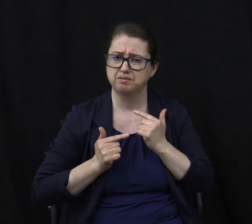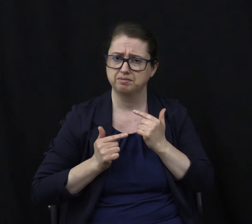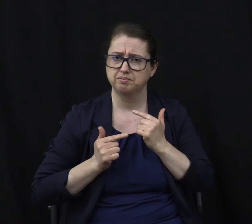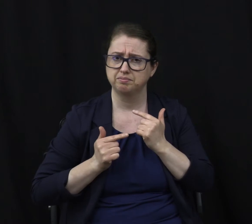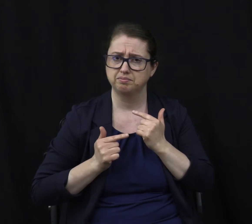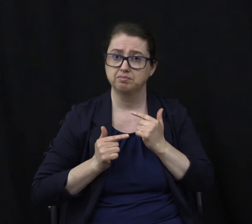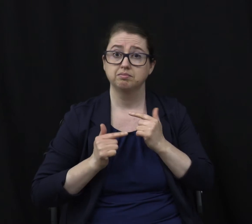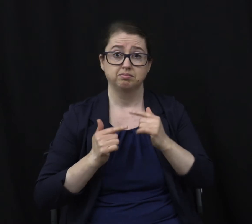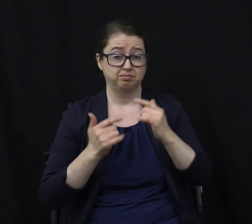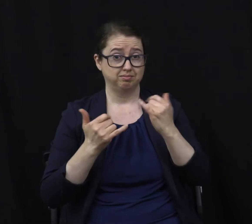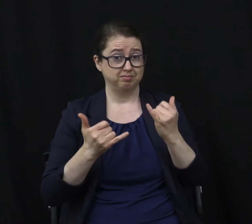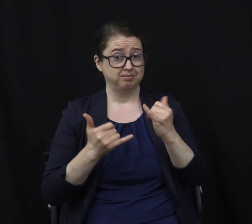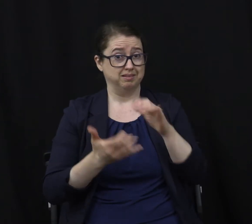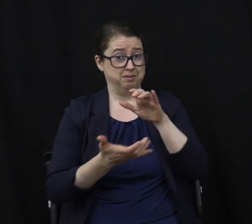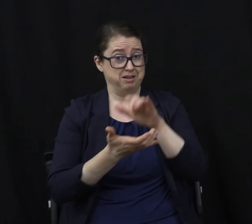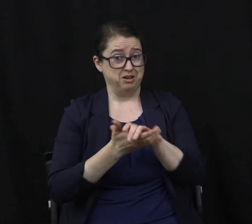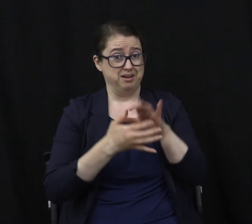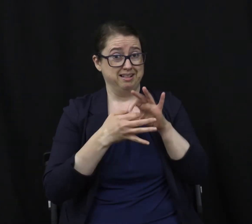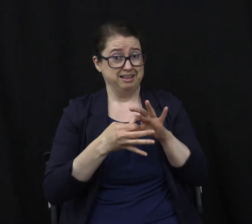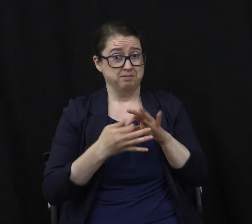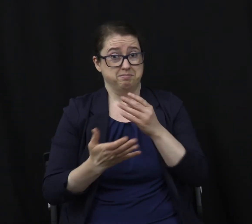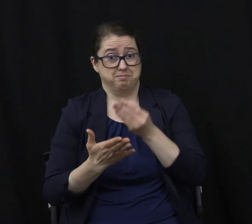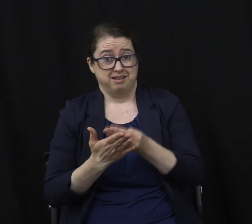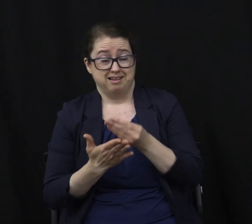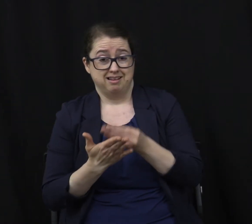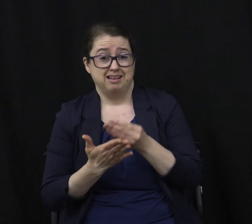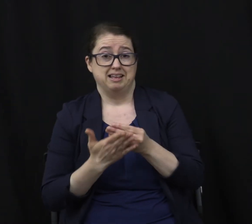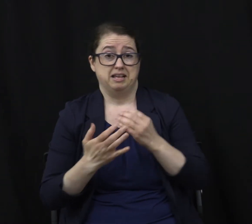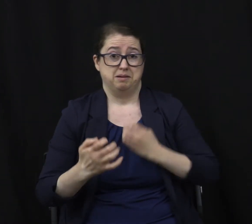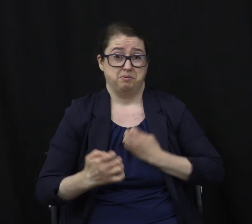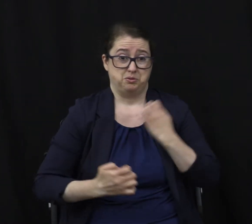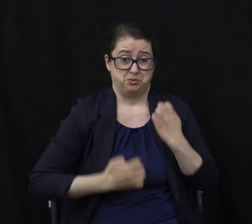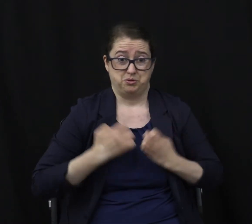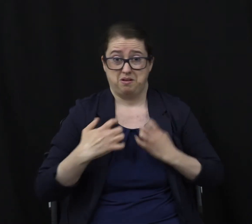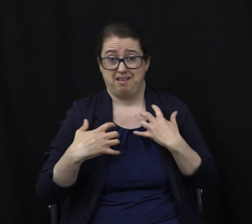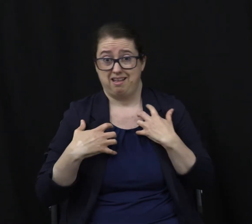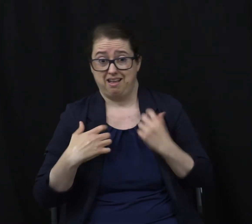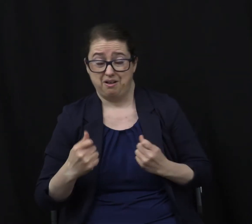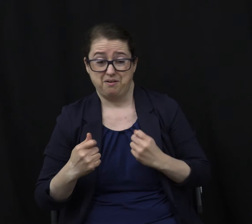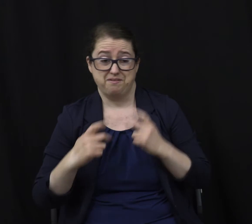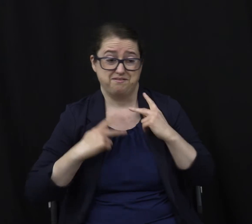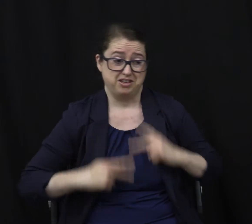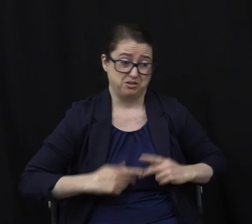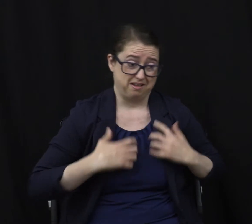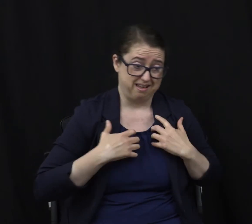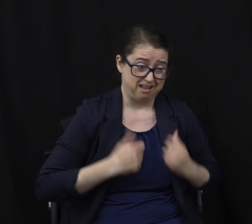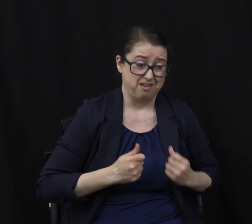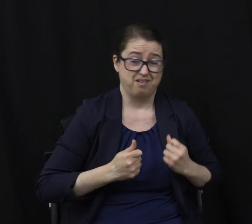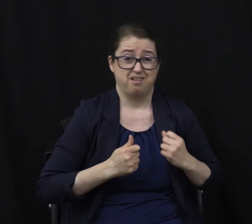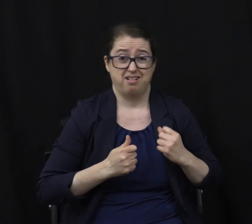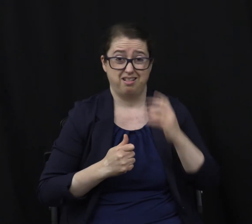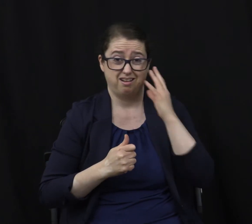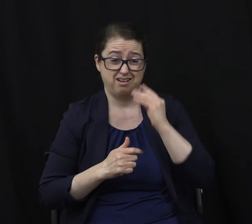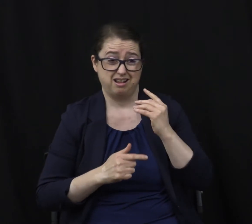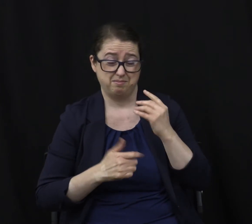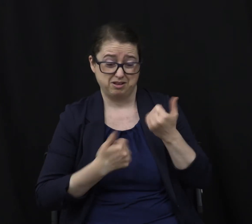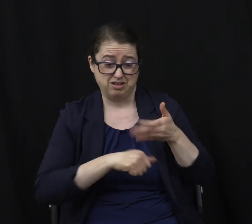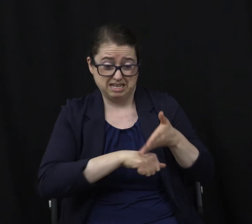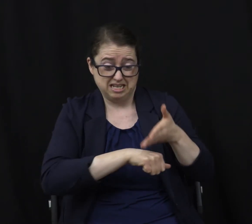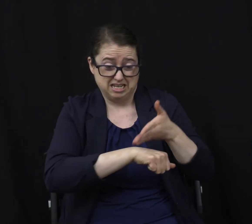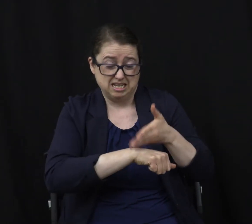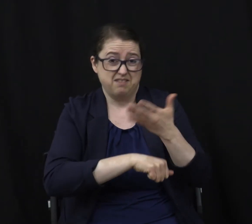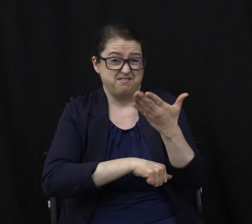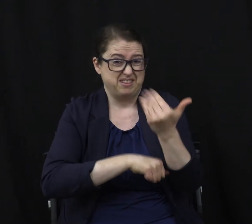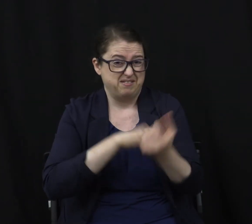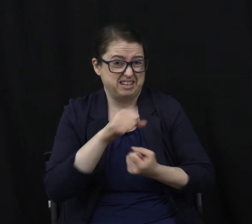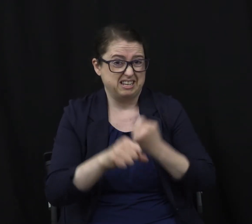relationship, money, emotional health and physical health journey for 15 years. And let me tell you, friends, it works.